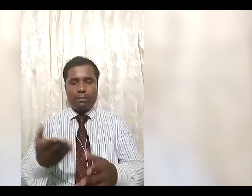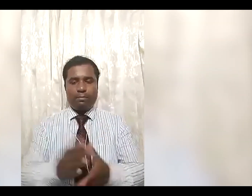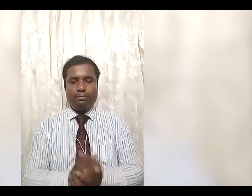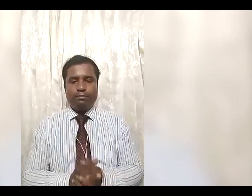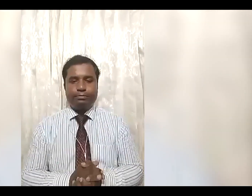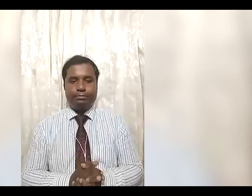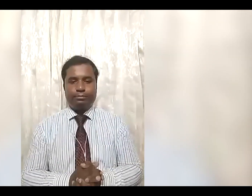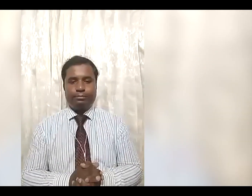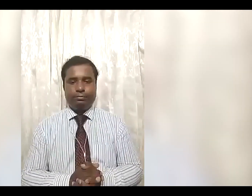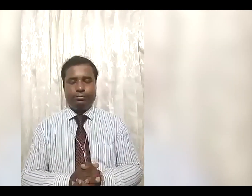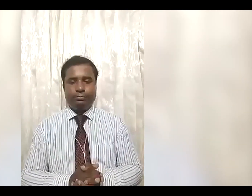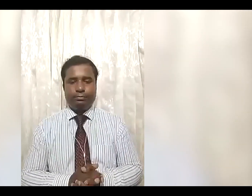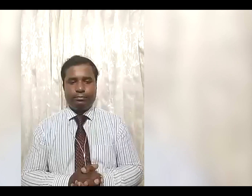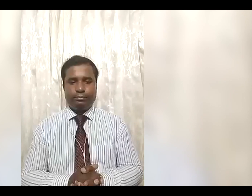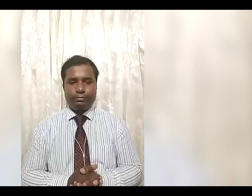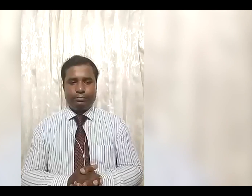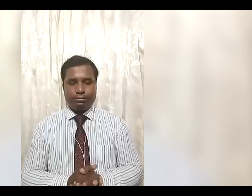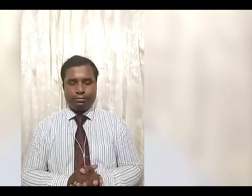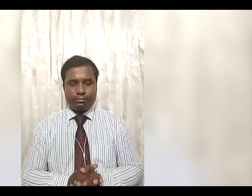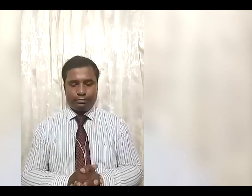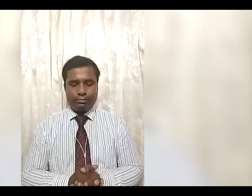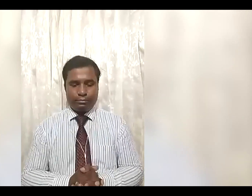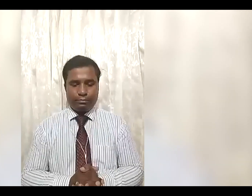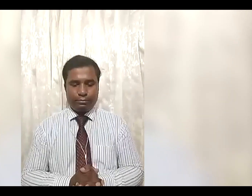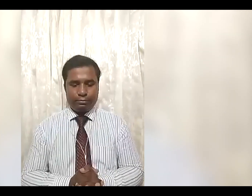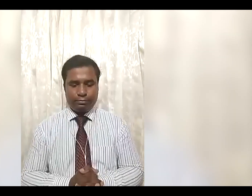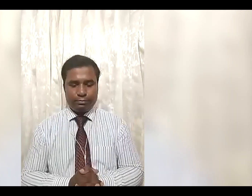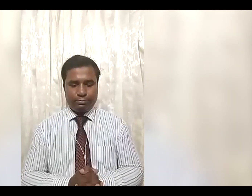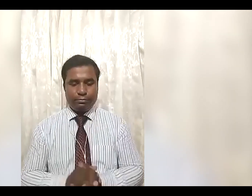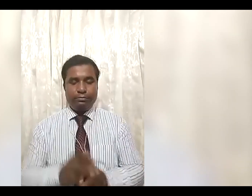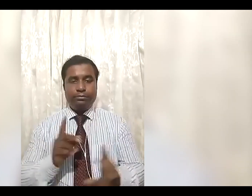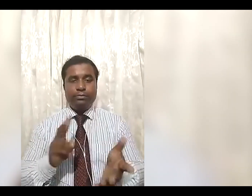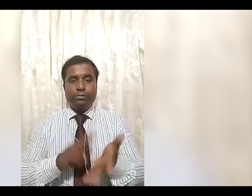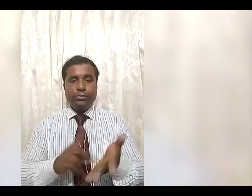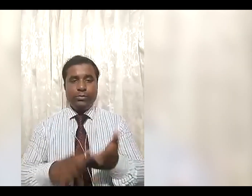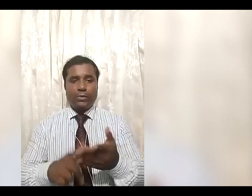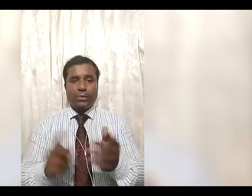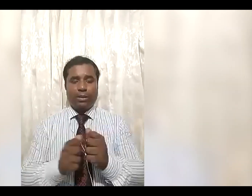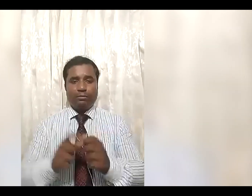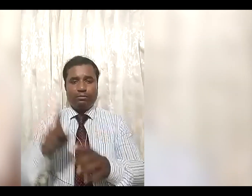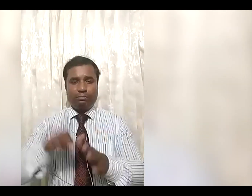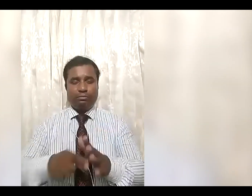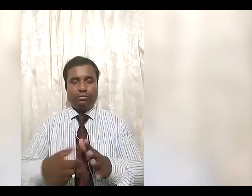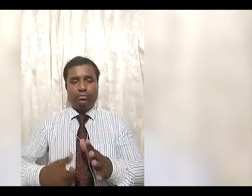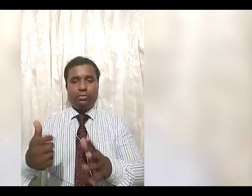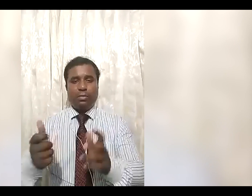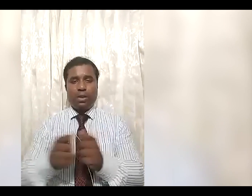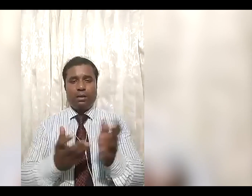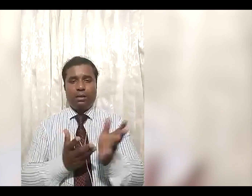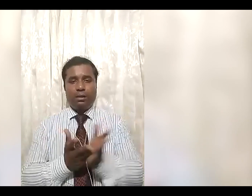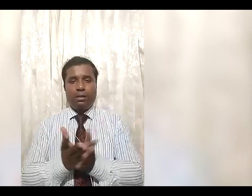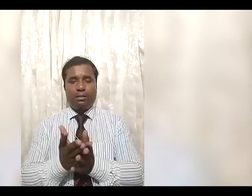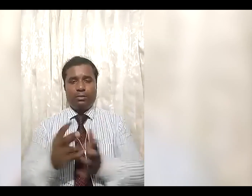worked tirelessly on many important activities, not the least of which include environment,